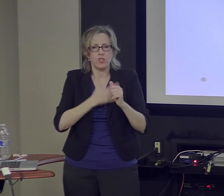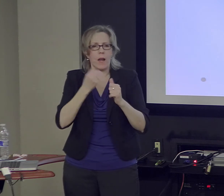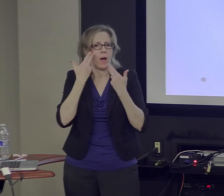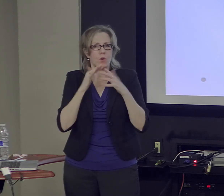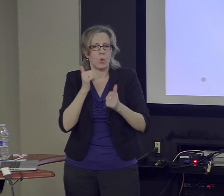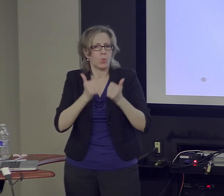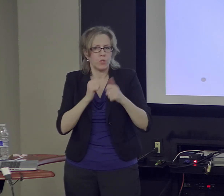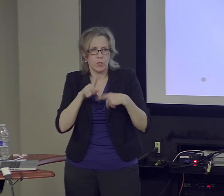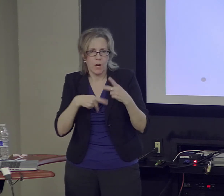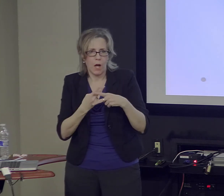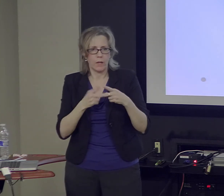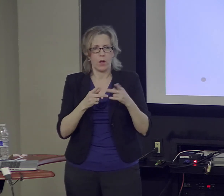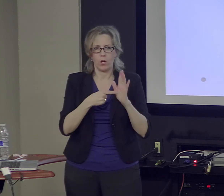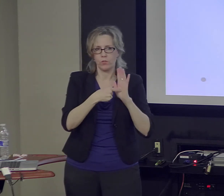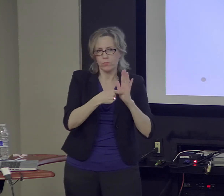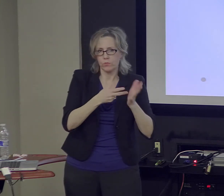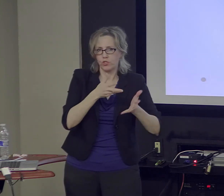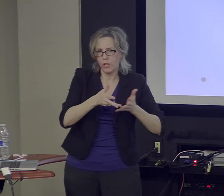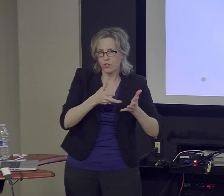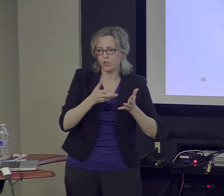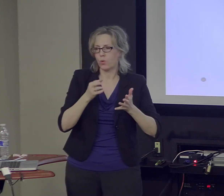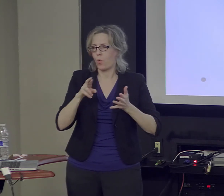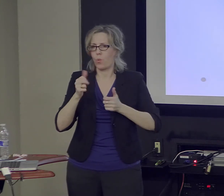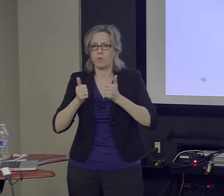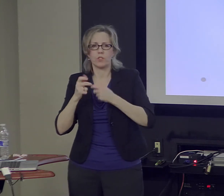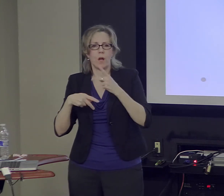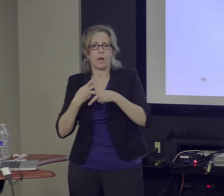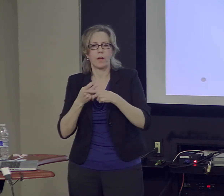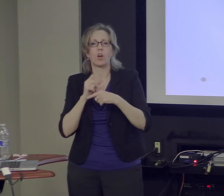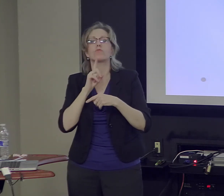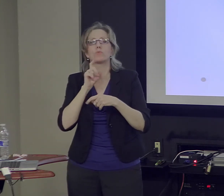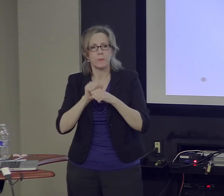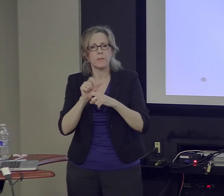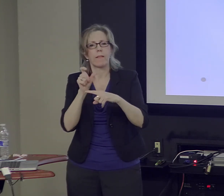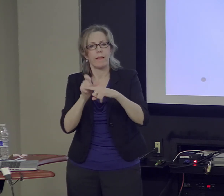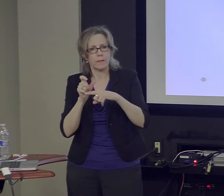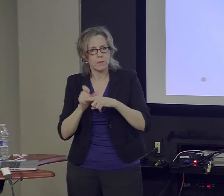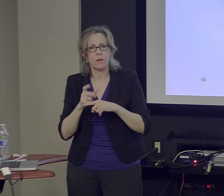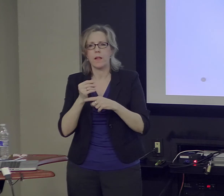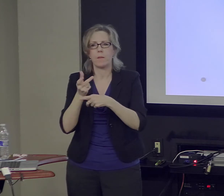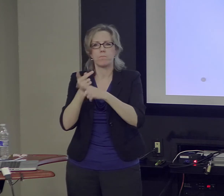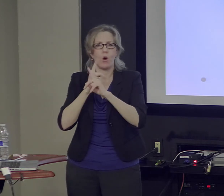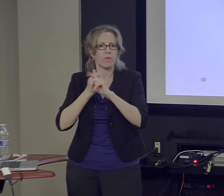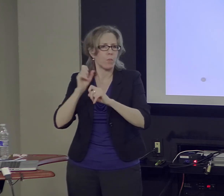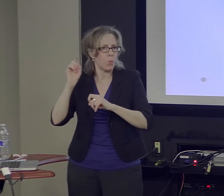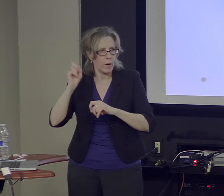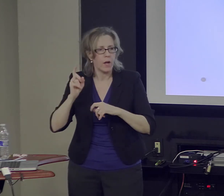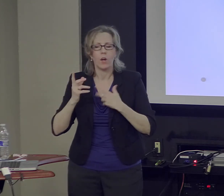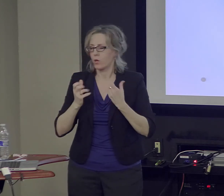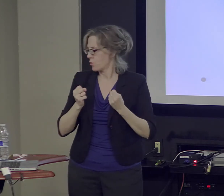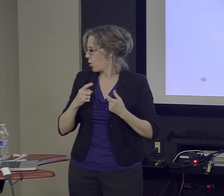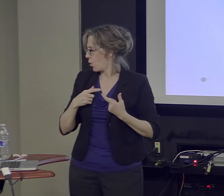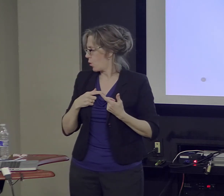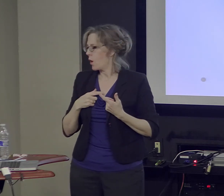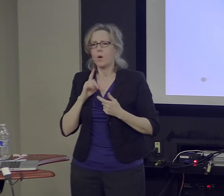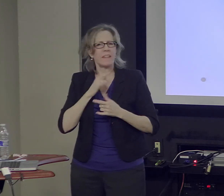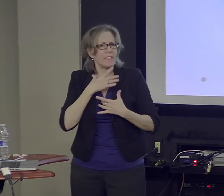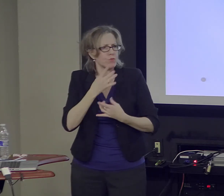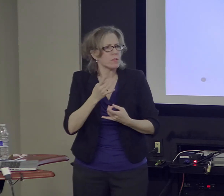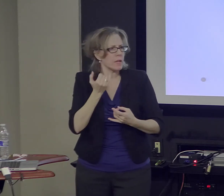that list, I'm not sure which types are depicting and gestural and which are lexical, if they are